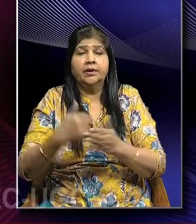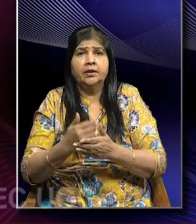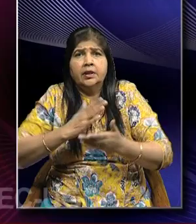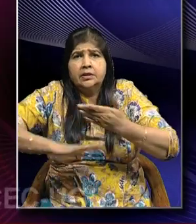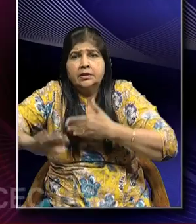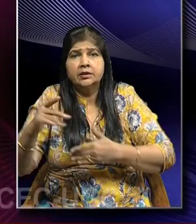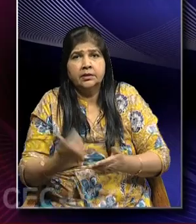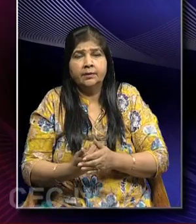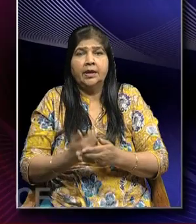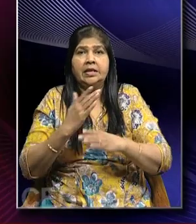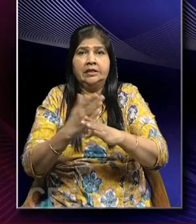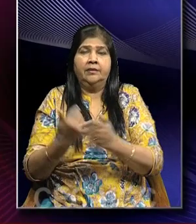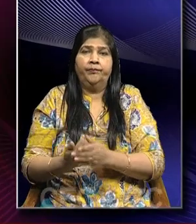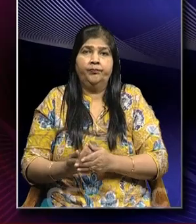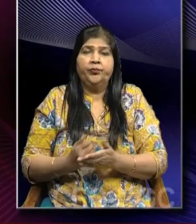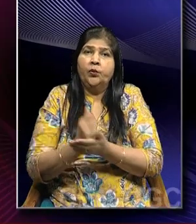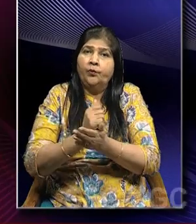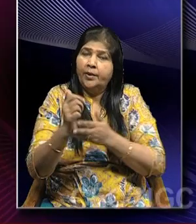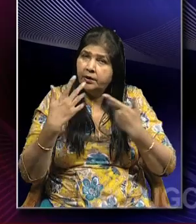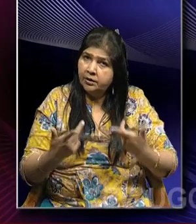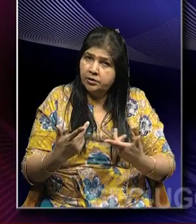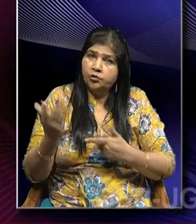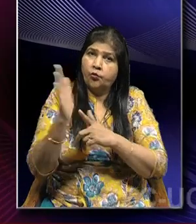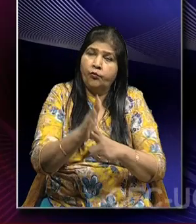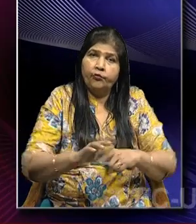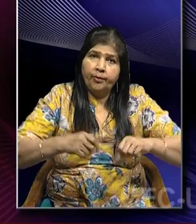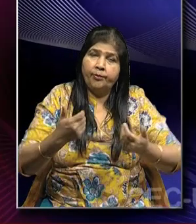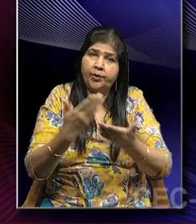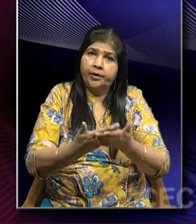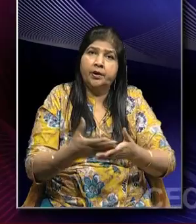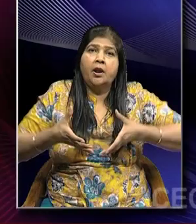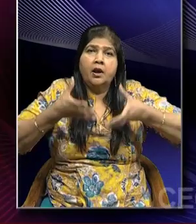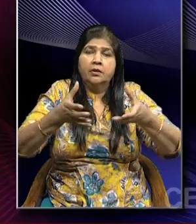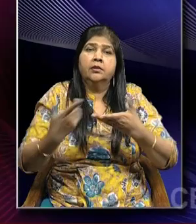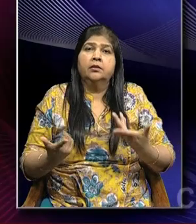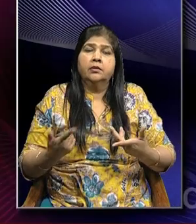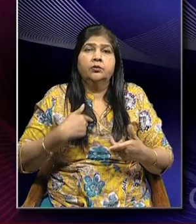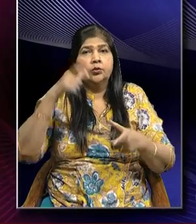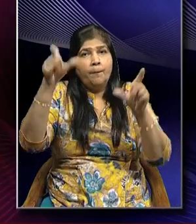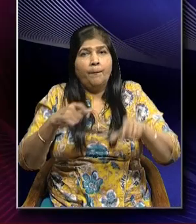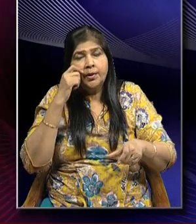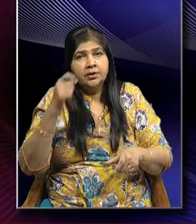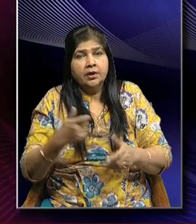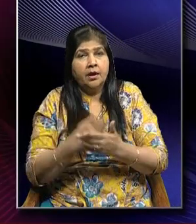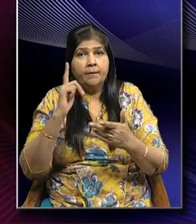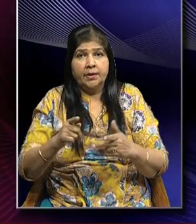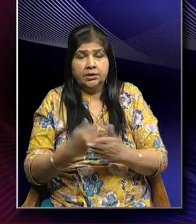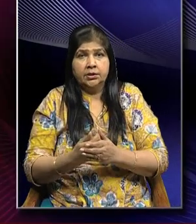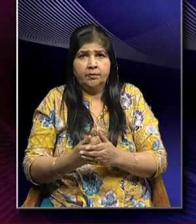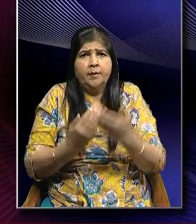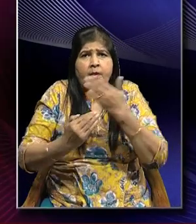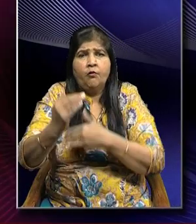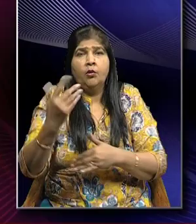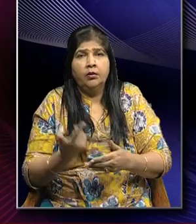and safe. Your practices of offering products or services to the customers must be sustainable